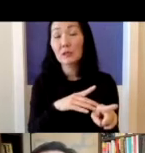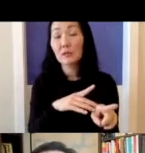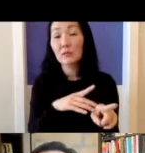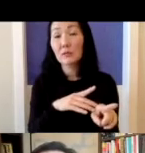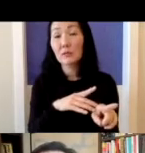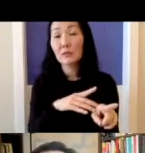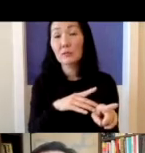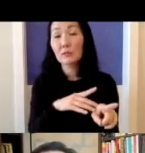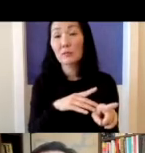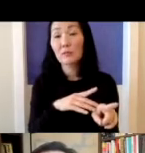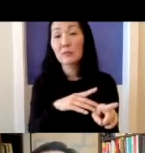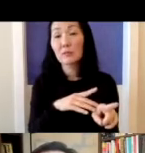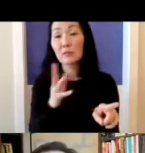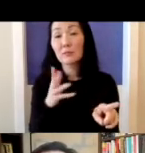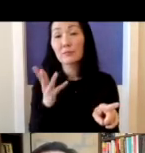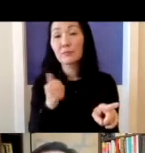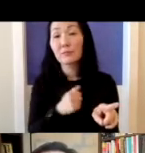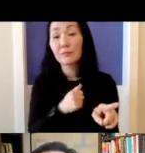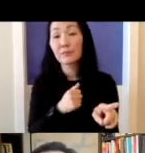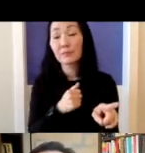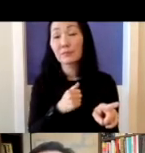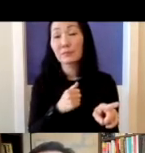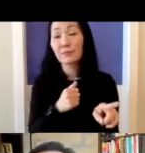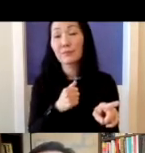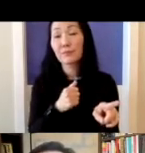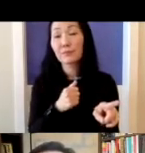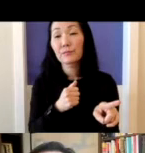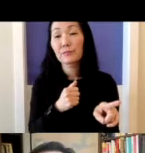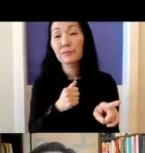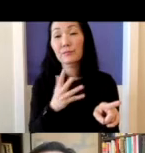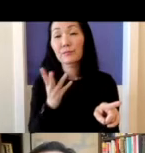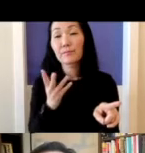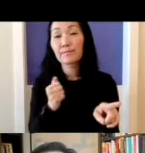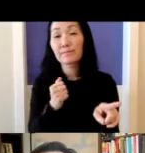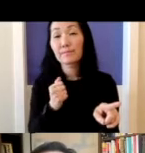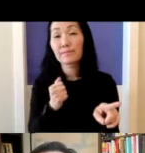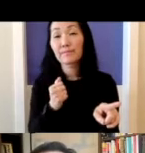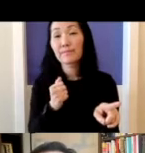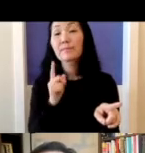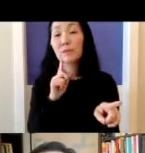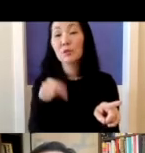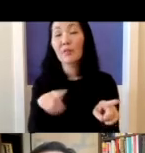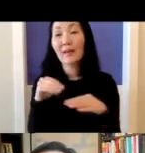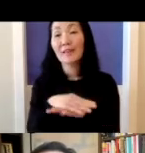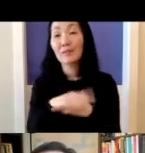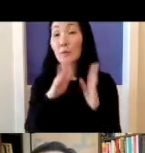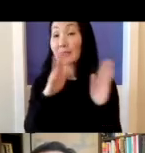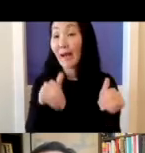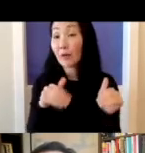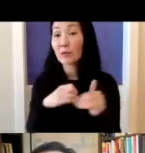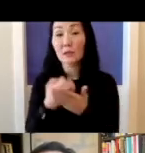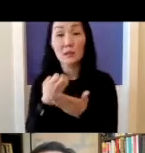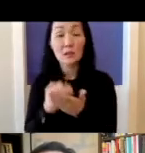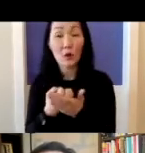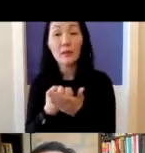growth in the city's population and housing and economy, but then also in terms of